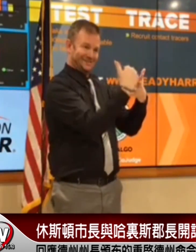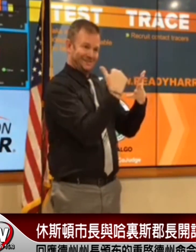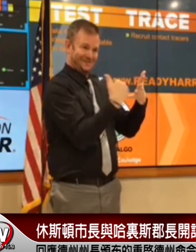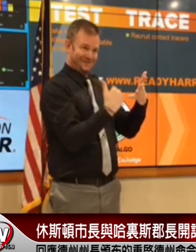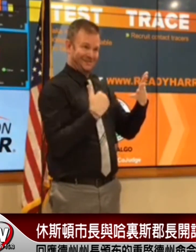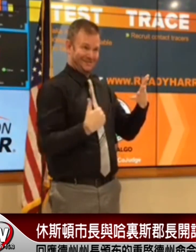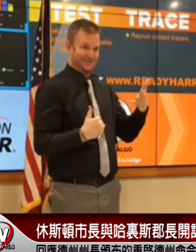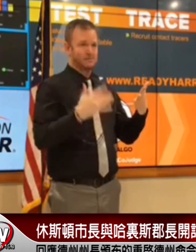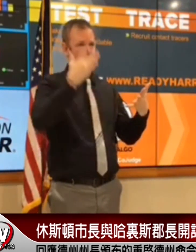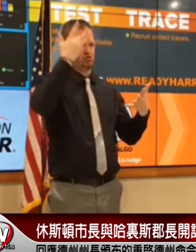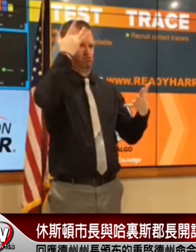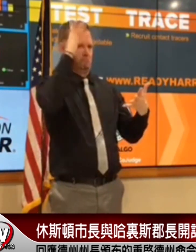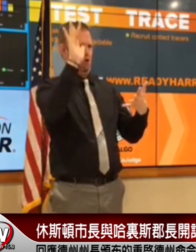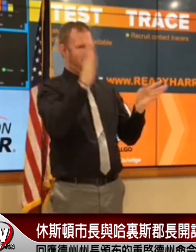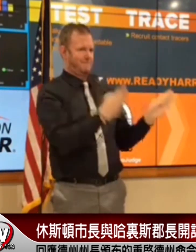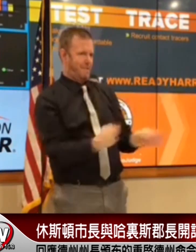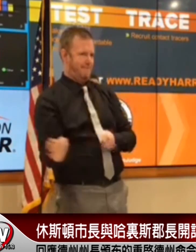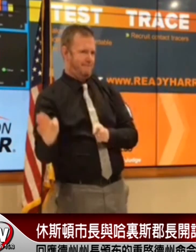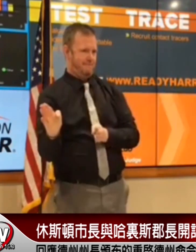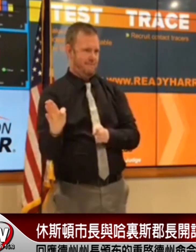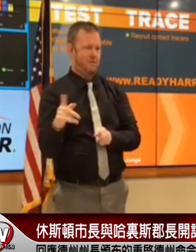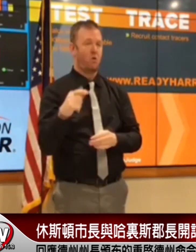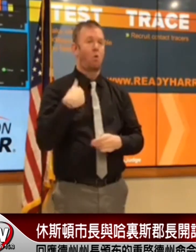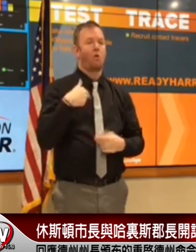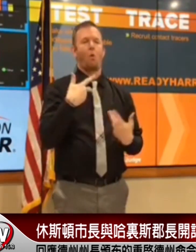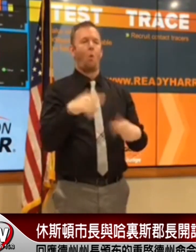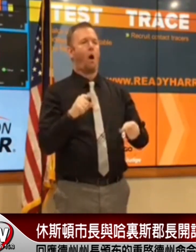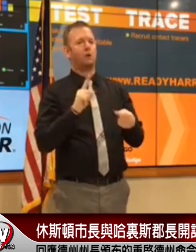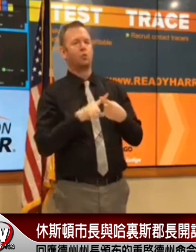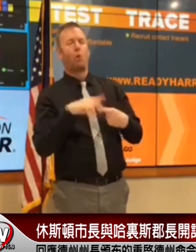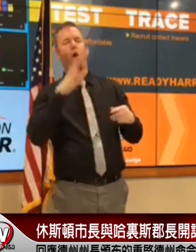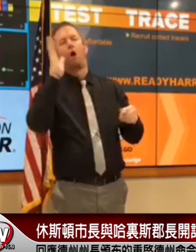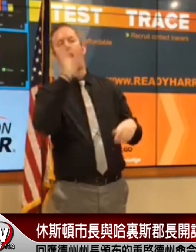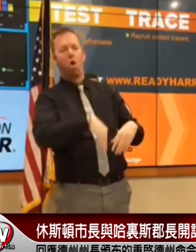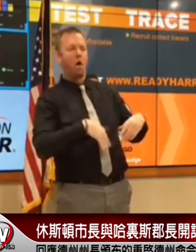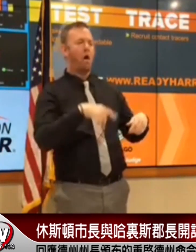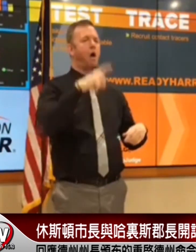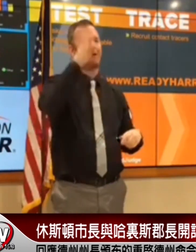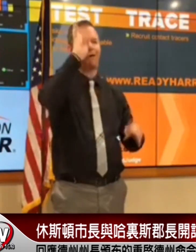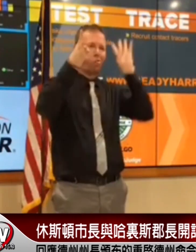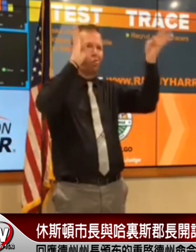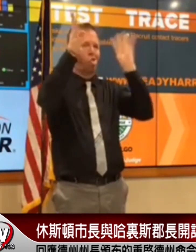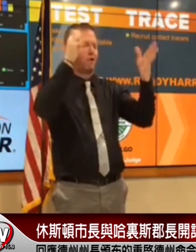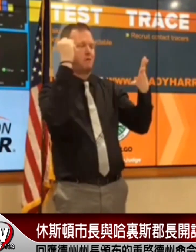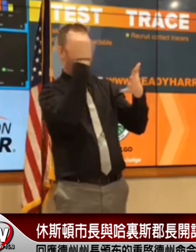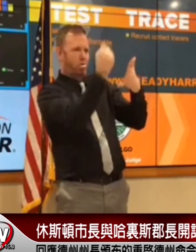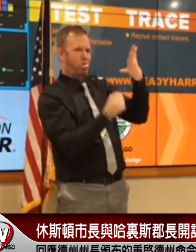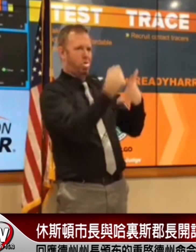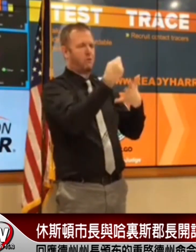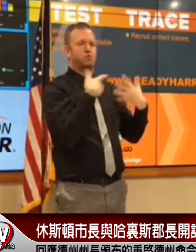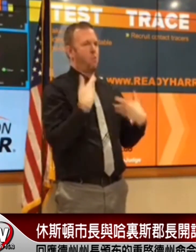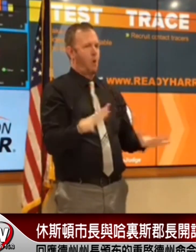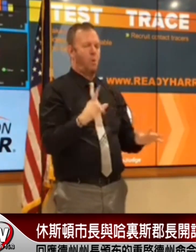idea is to ensure our systems are prepared to test, to trace, and to treat people who are sick.